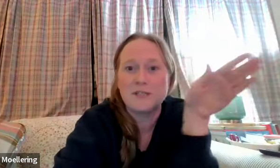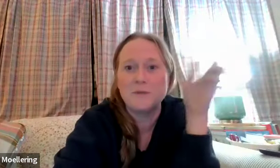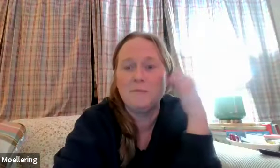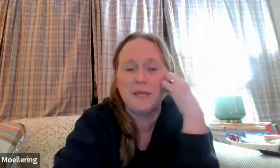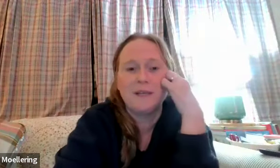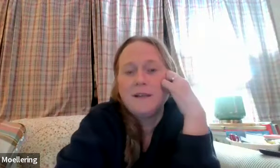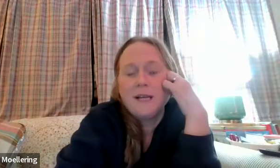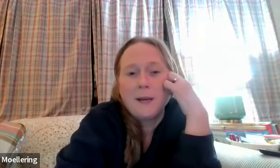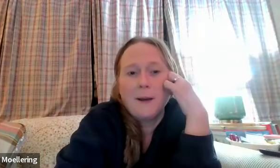next one, but,